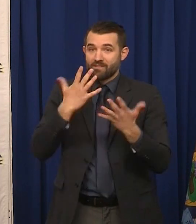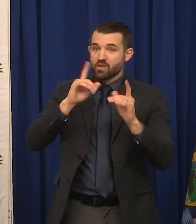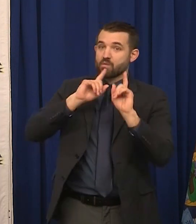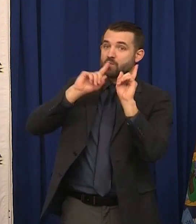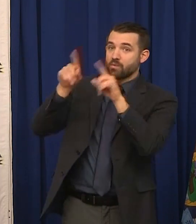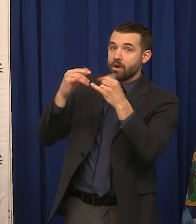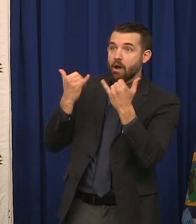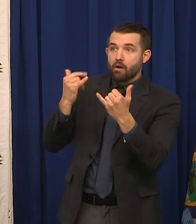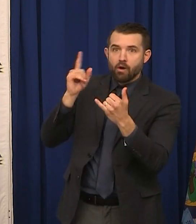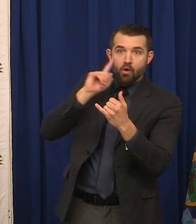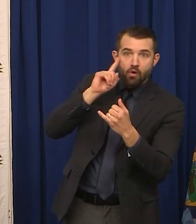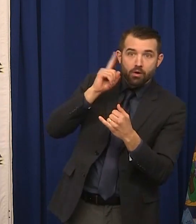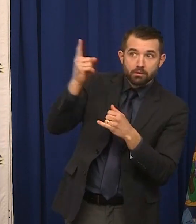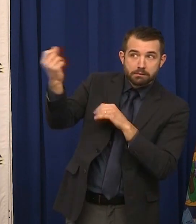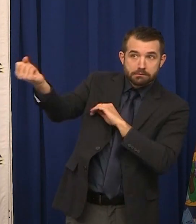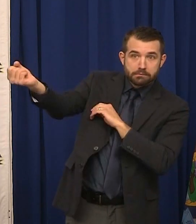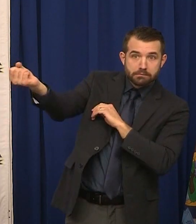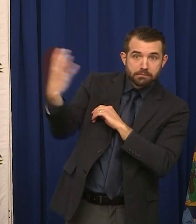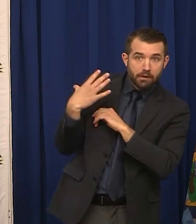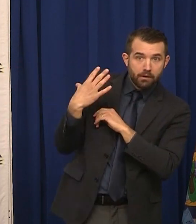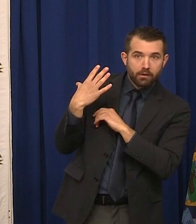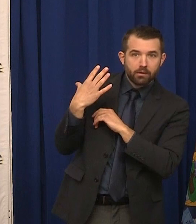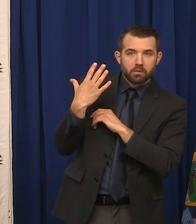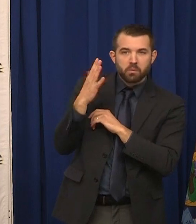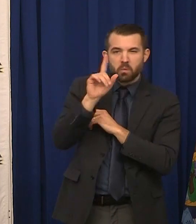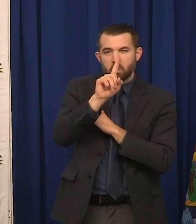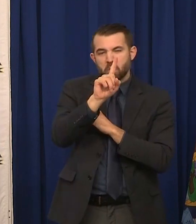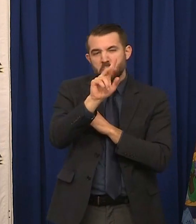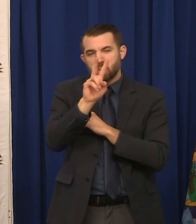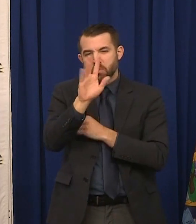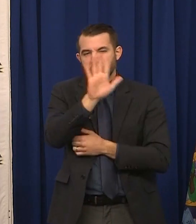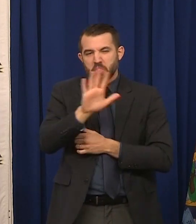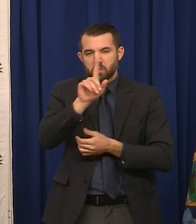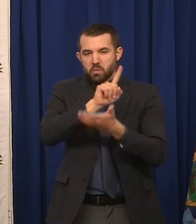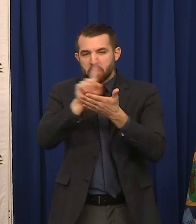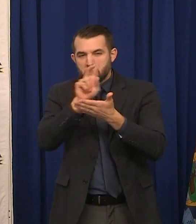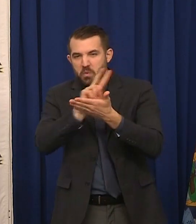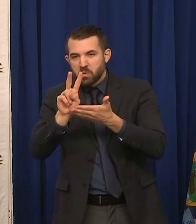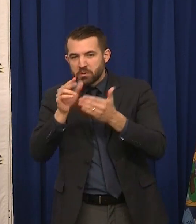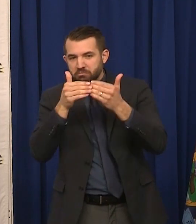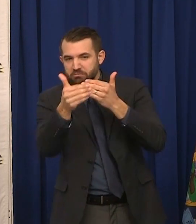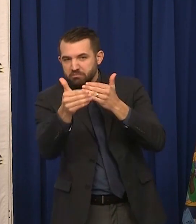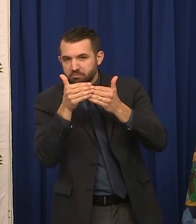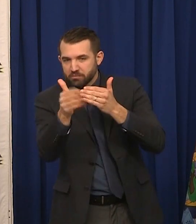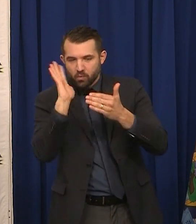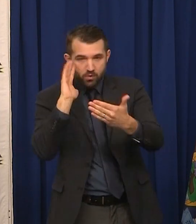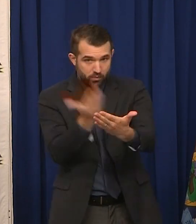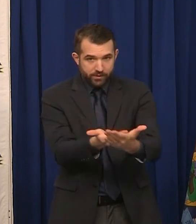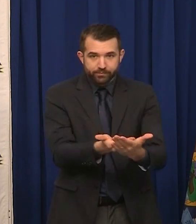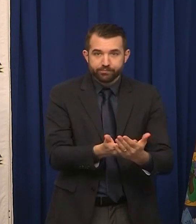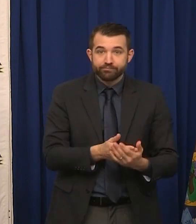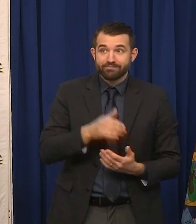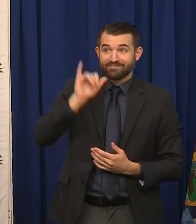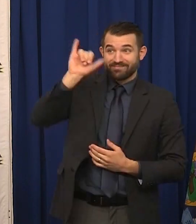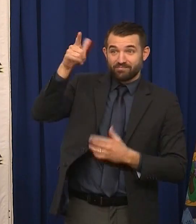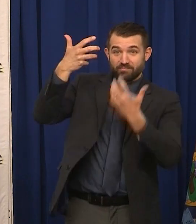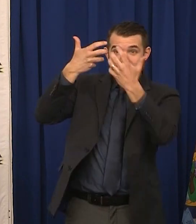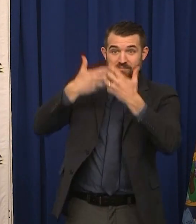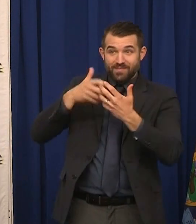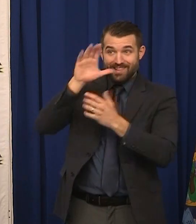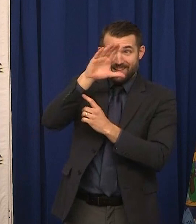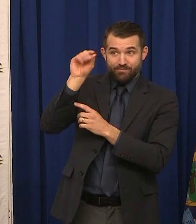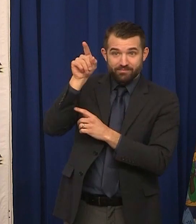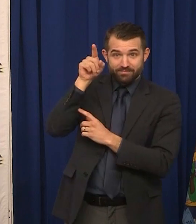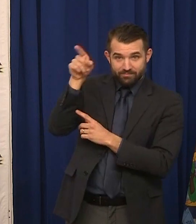that it will arrive in 1 to 2 weeks. The manufacturer itself is facing a backlog of orders.